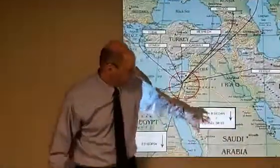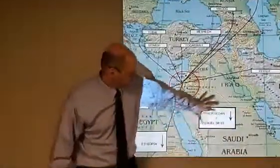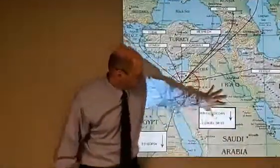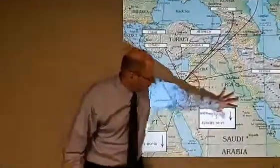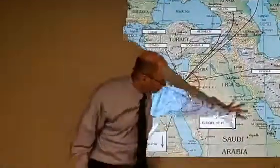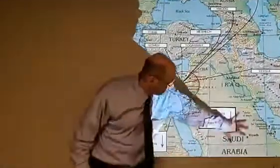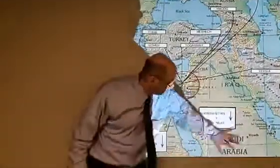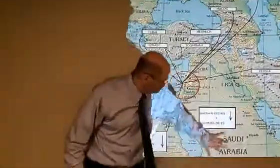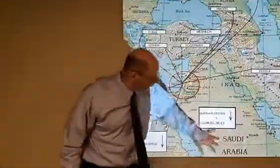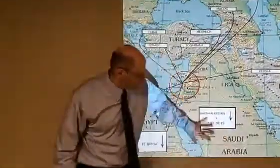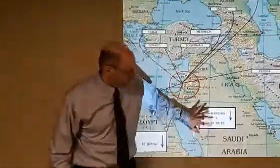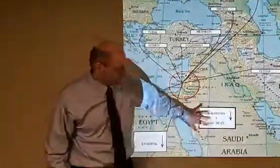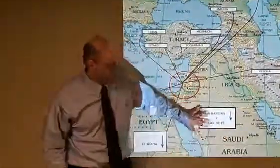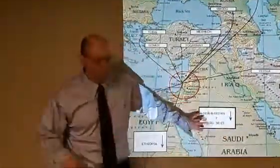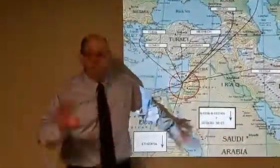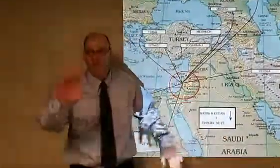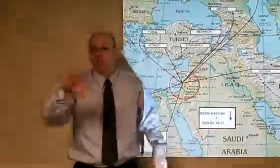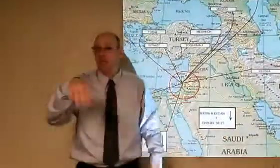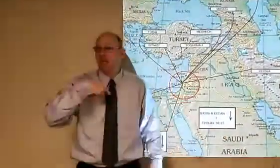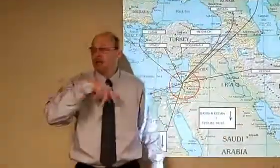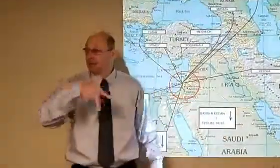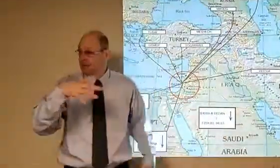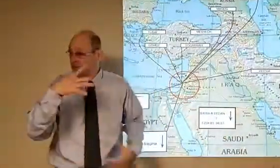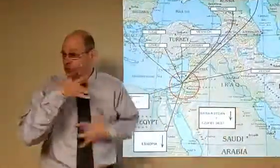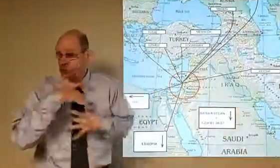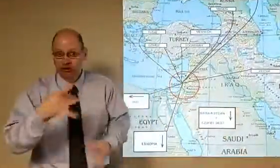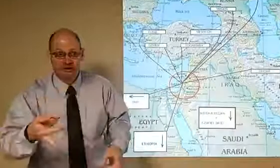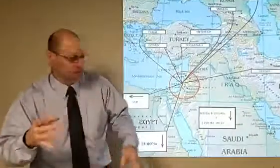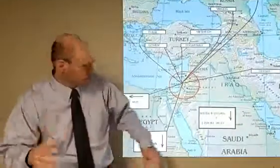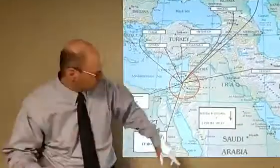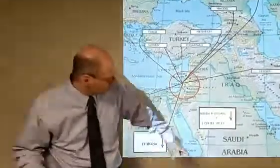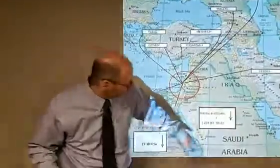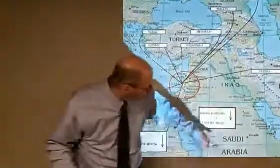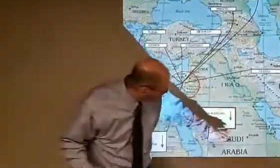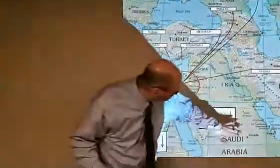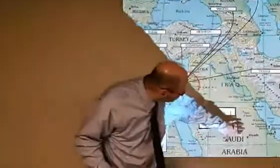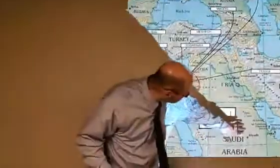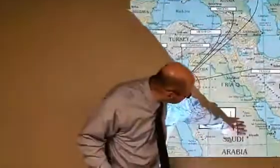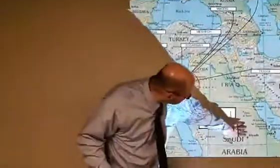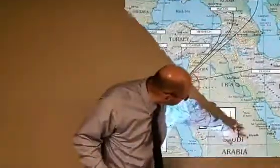Sheba and Dedan. Okay, looking here, it's a little further down, but it's interesting.